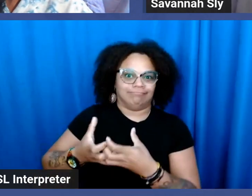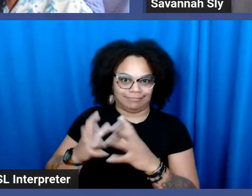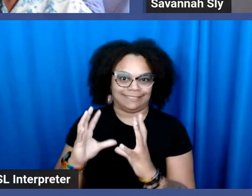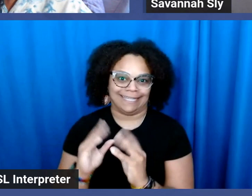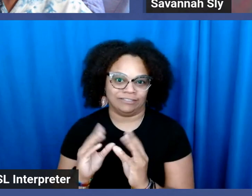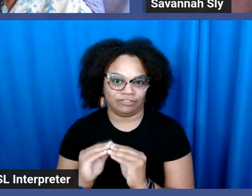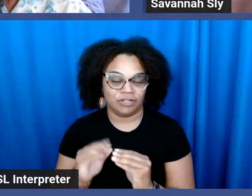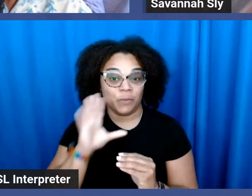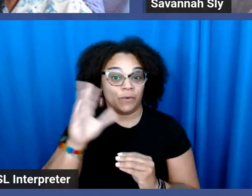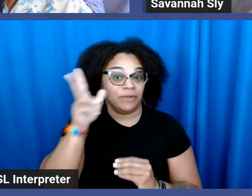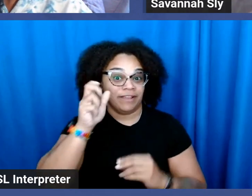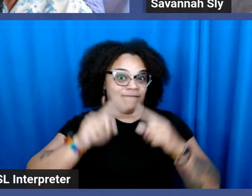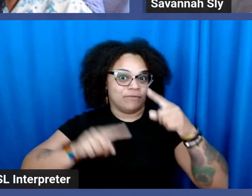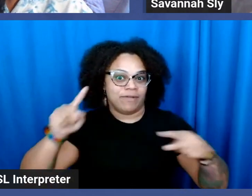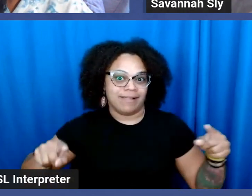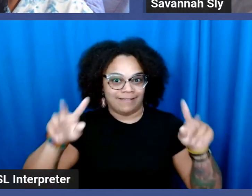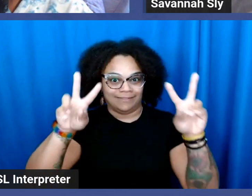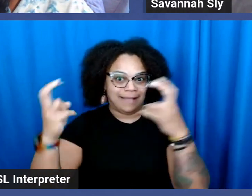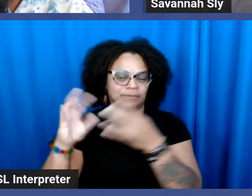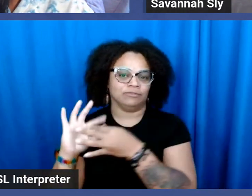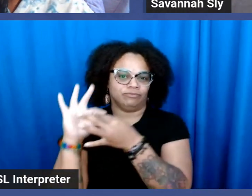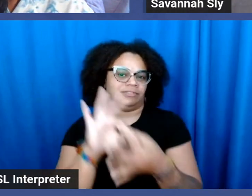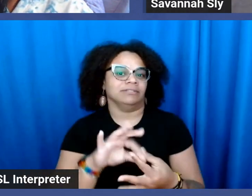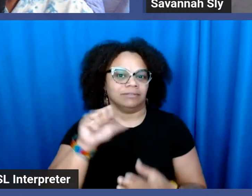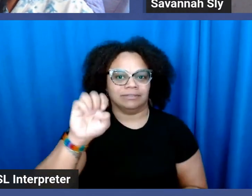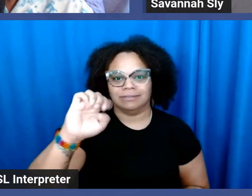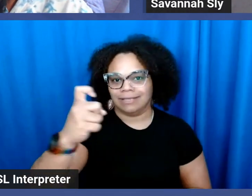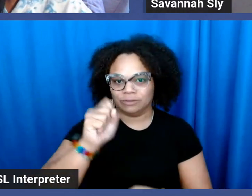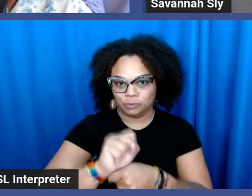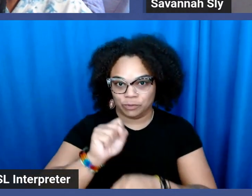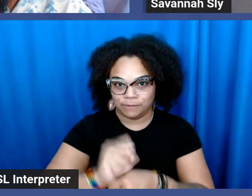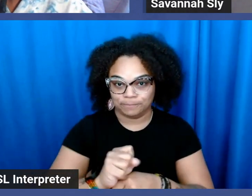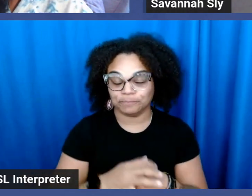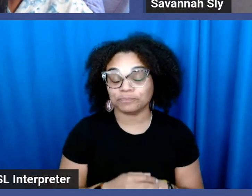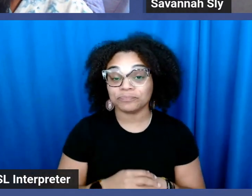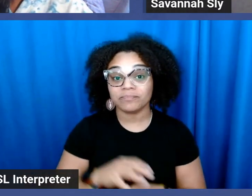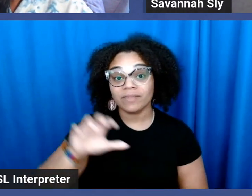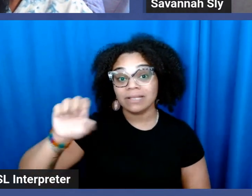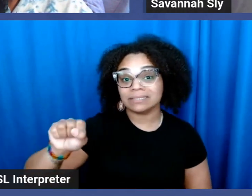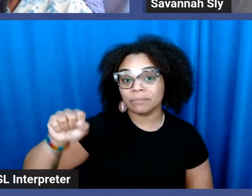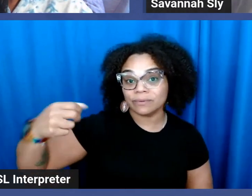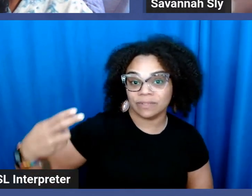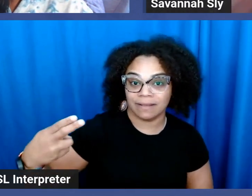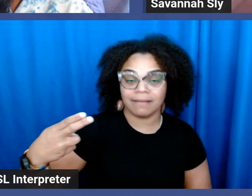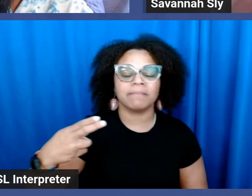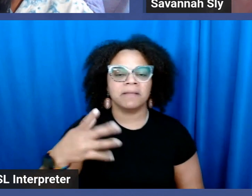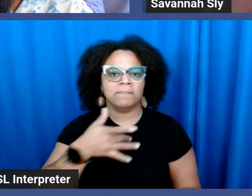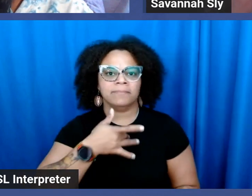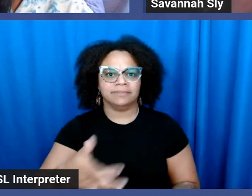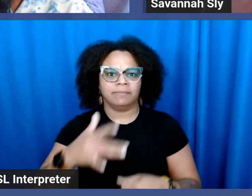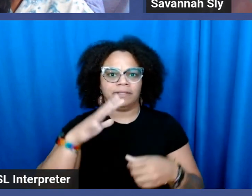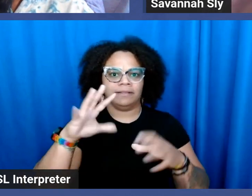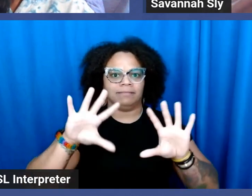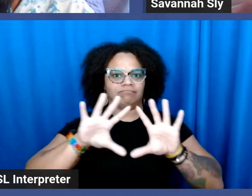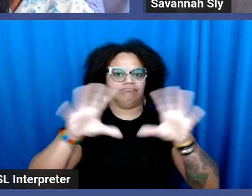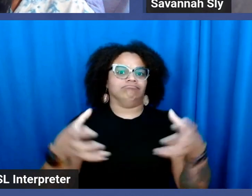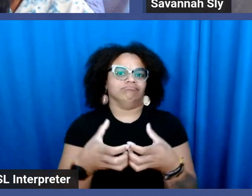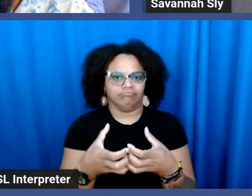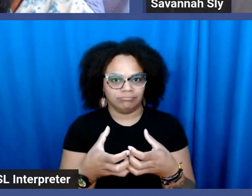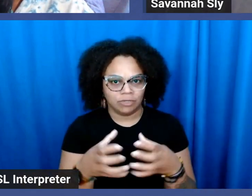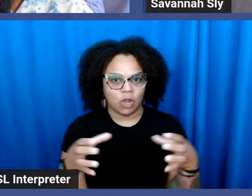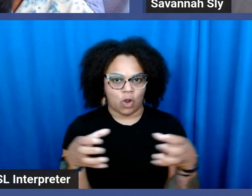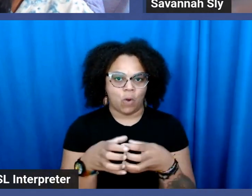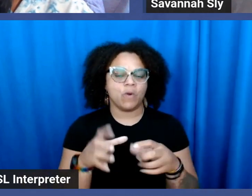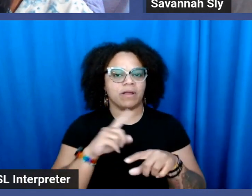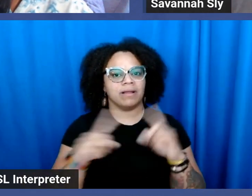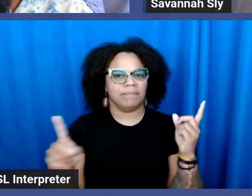variety of topics connected to the issue of sex work. So Spokes Hub is usually a cohort model, but we're going to be moving